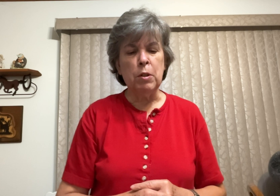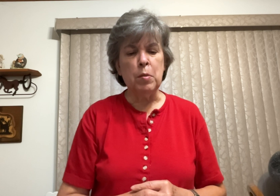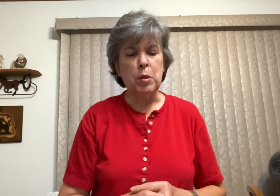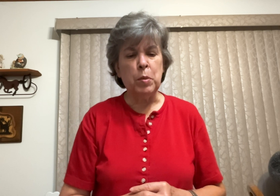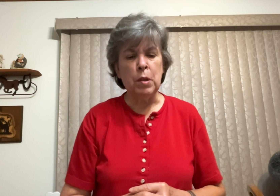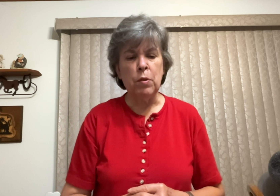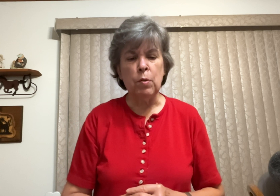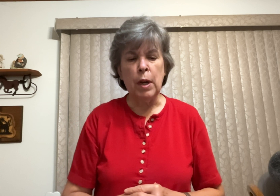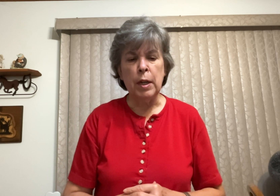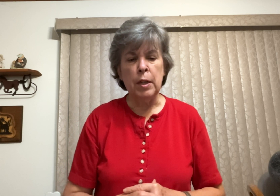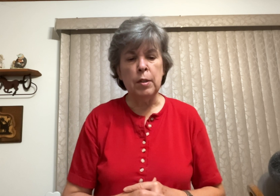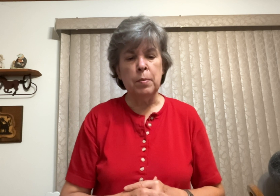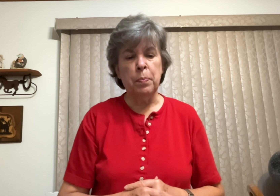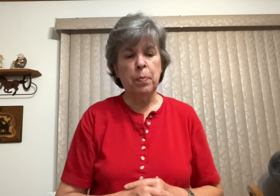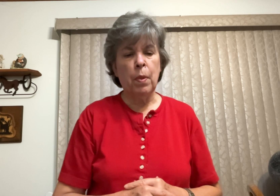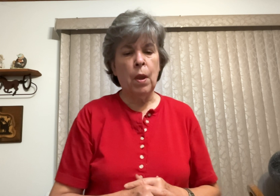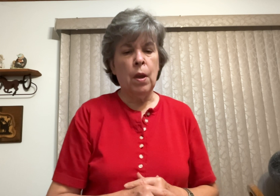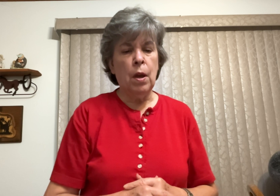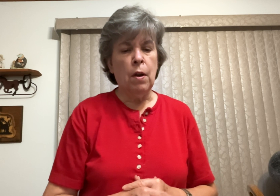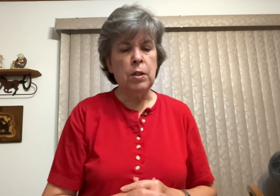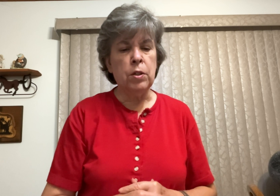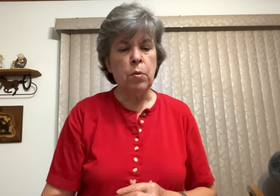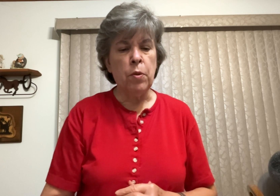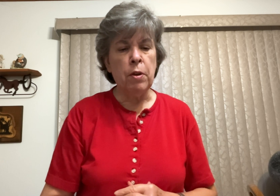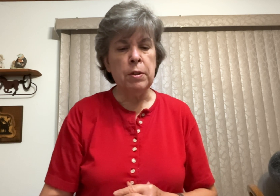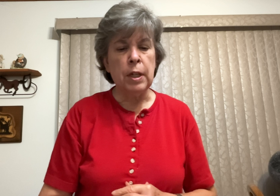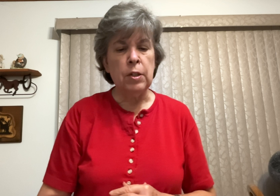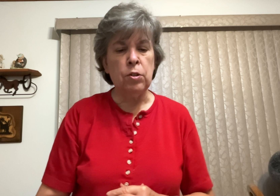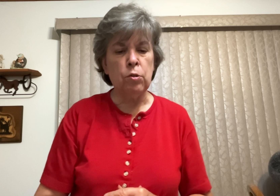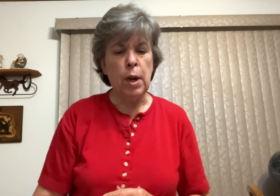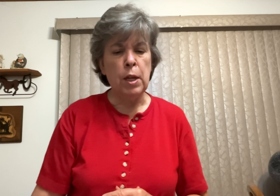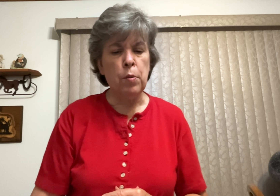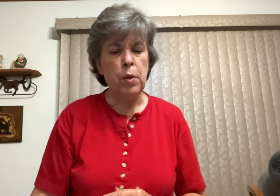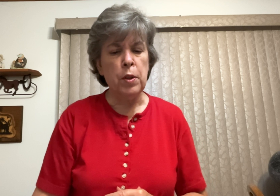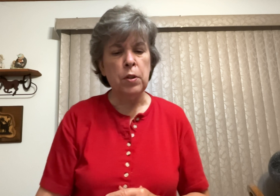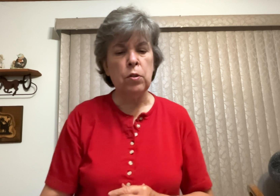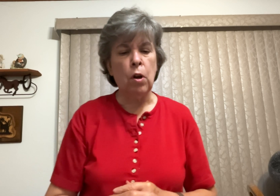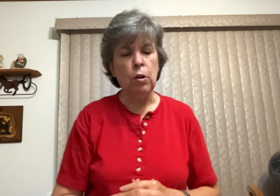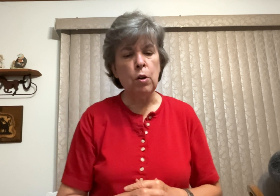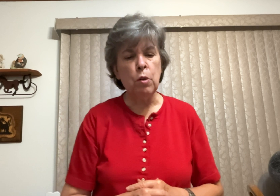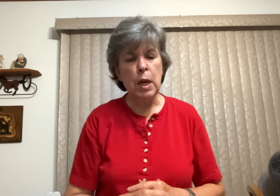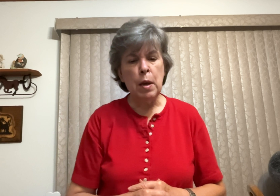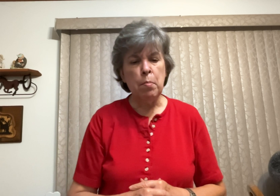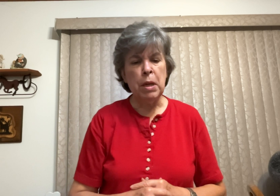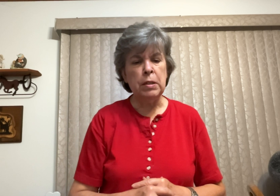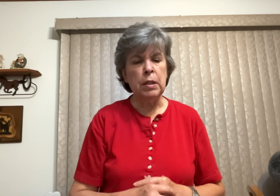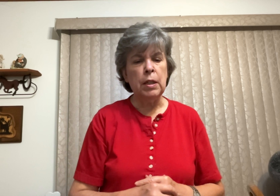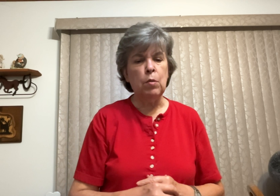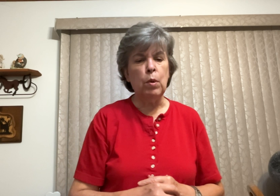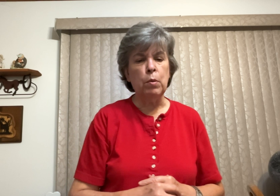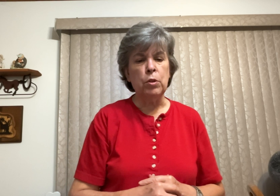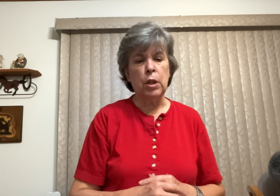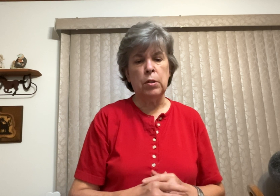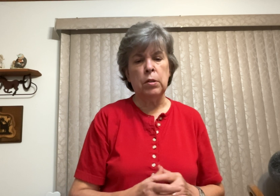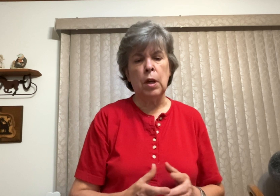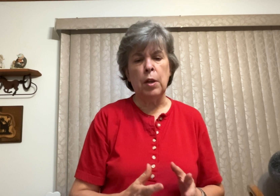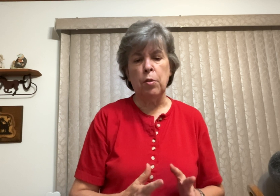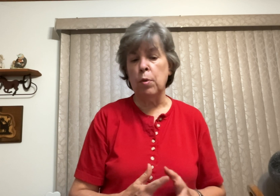image me if you're right-handed. All right, so there is a strength within the sorrow. Basically, we will just sign 3 of